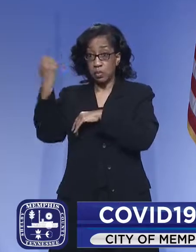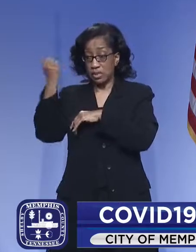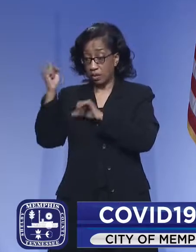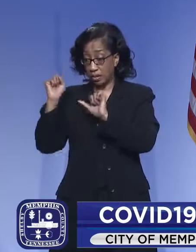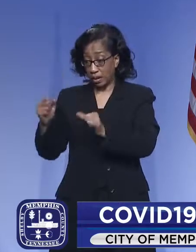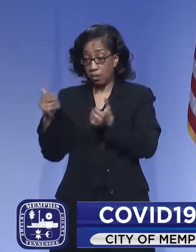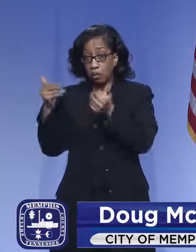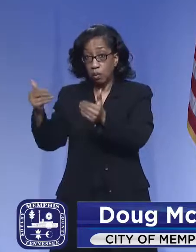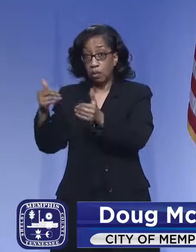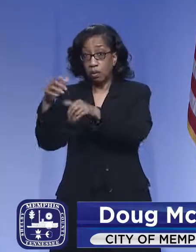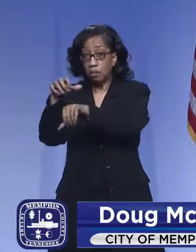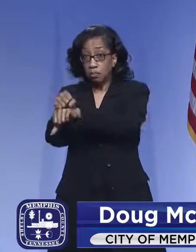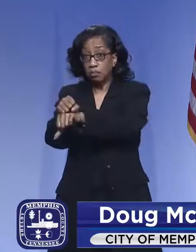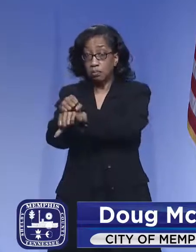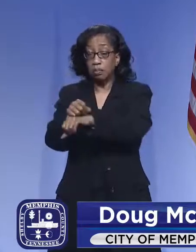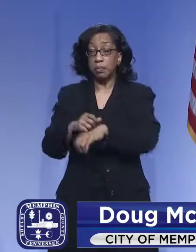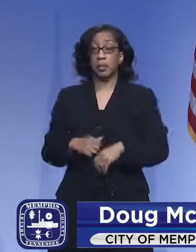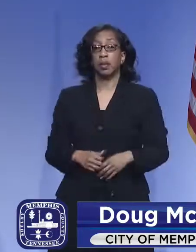up.